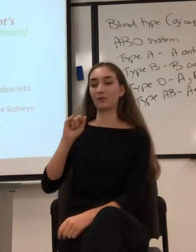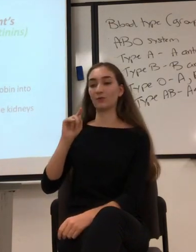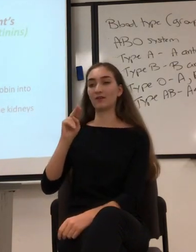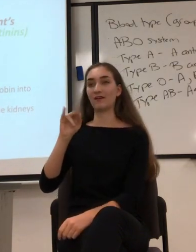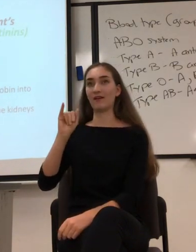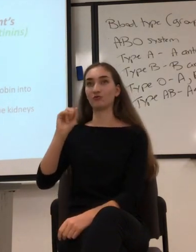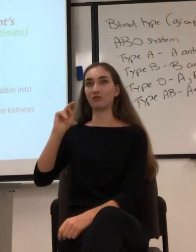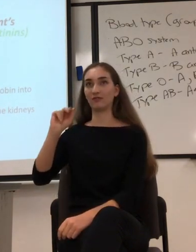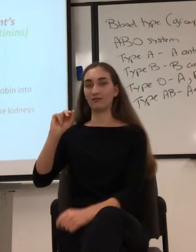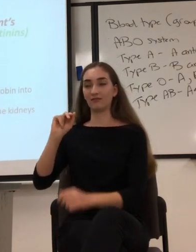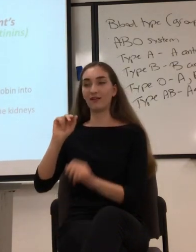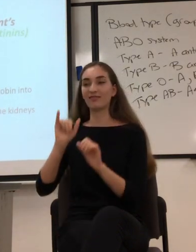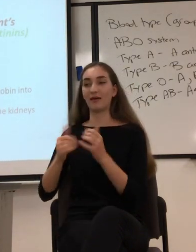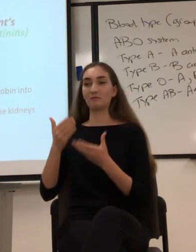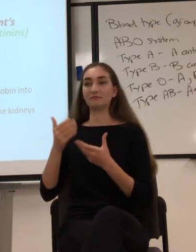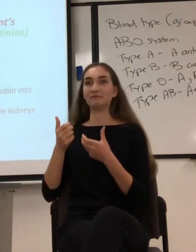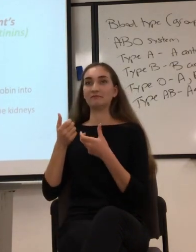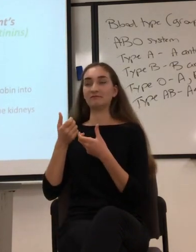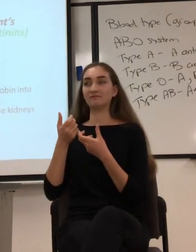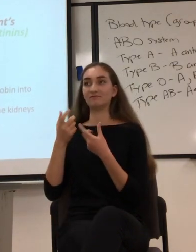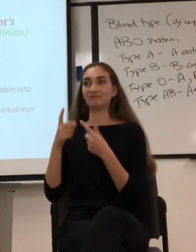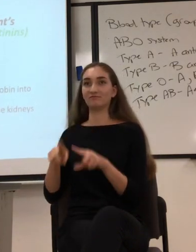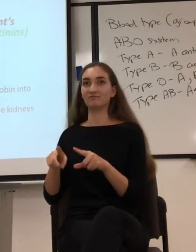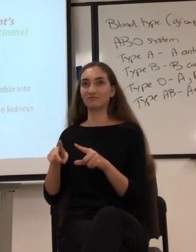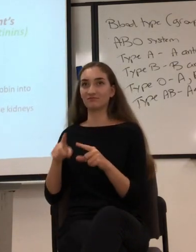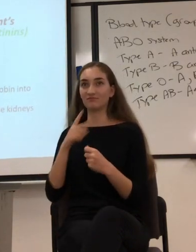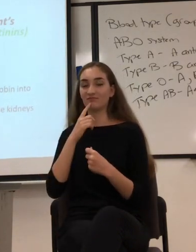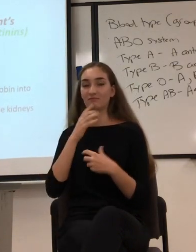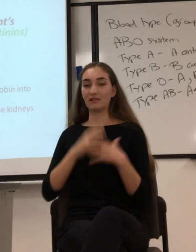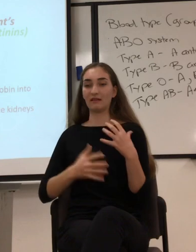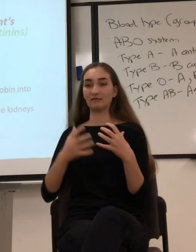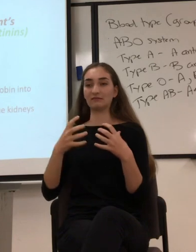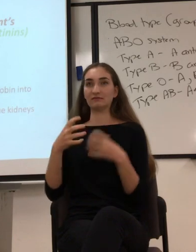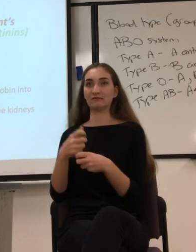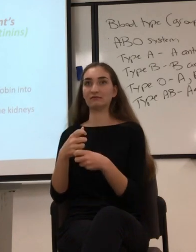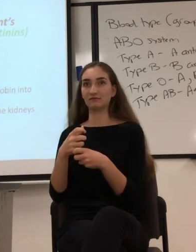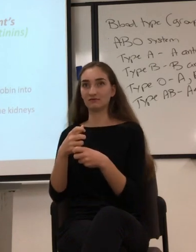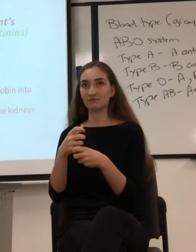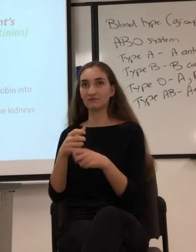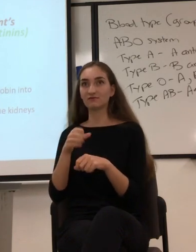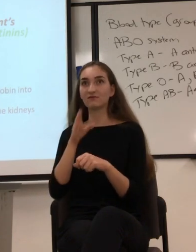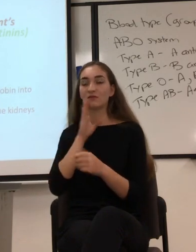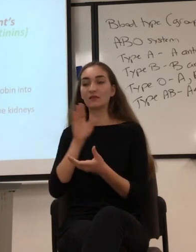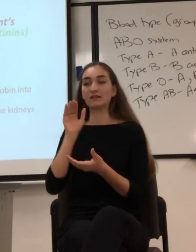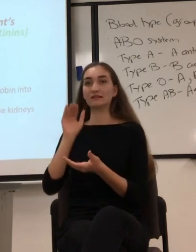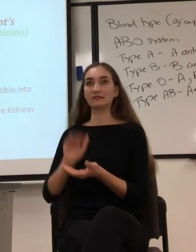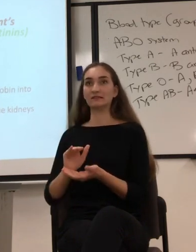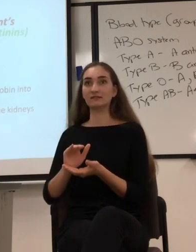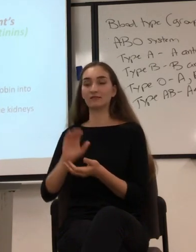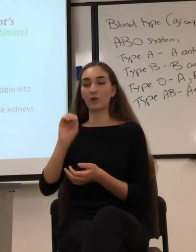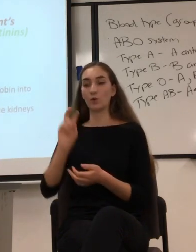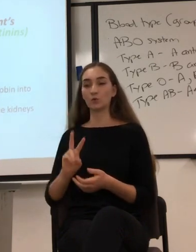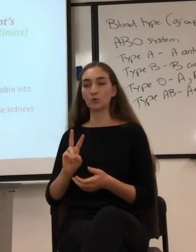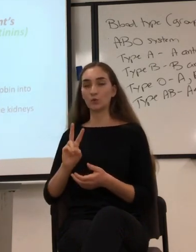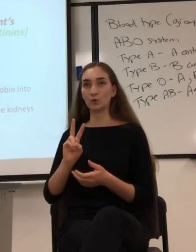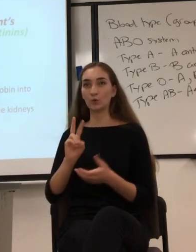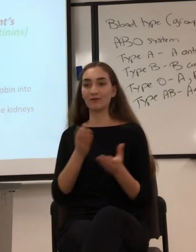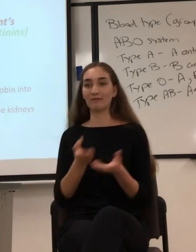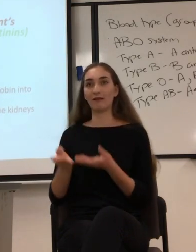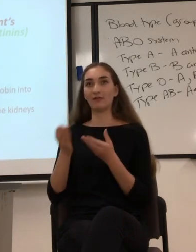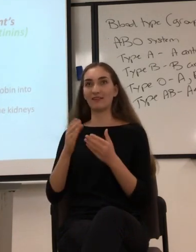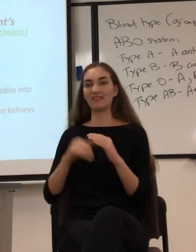occur. Blood's all clumped up. It's going to diminish the oxygen carrying capacity. The clumped blood cells